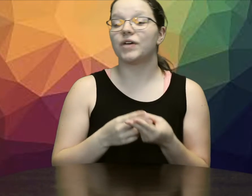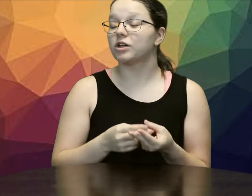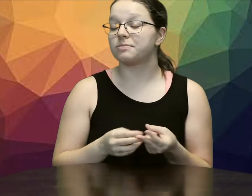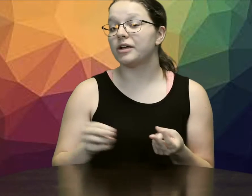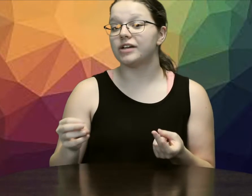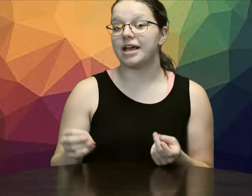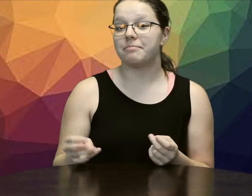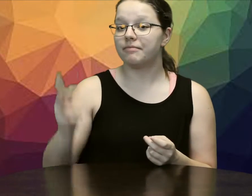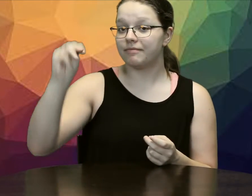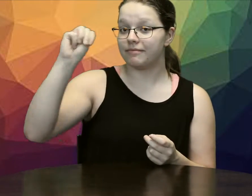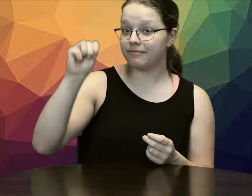finger spell your name.